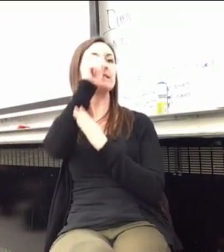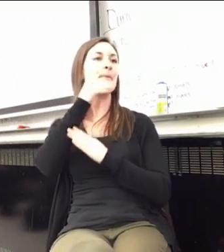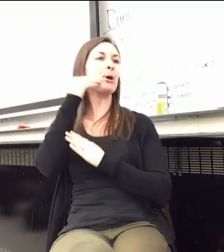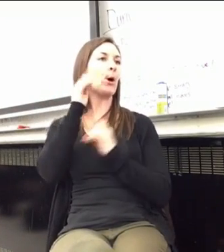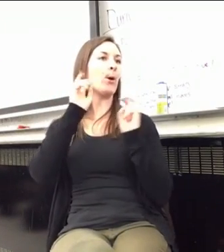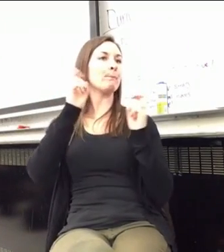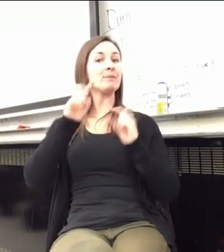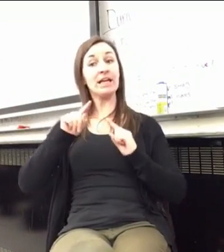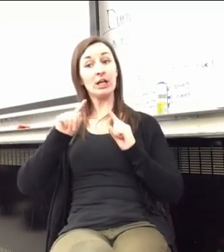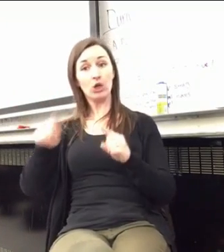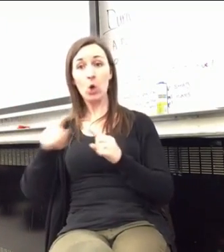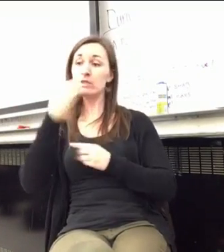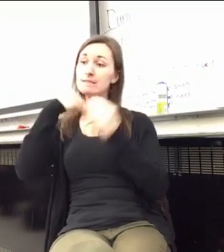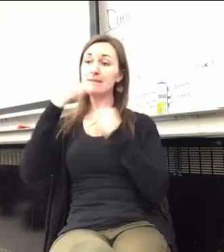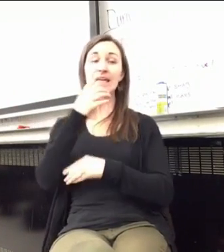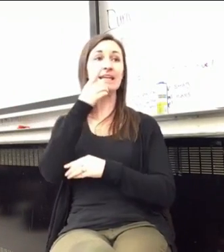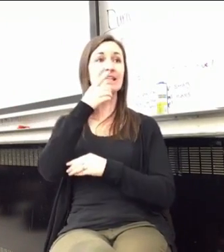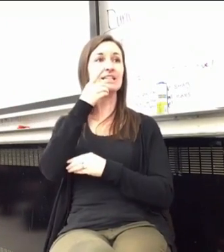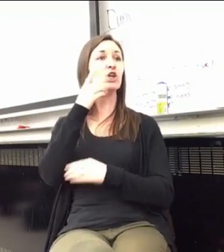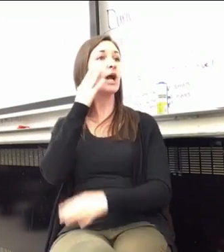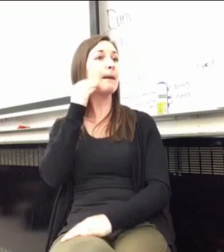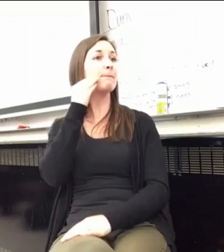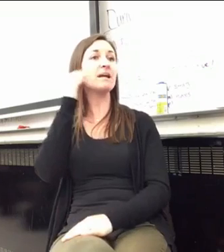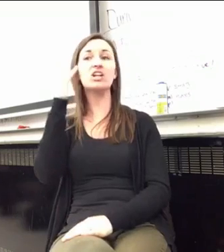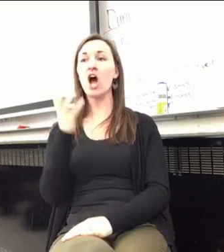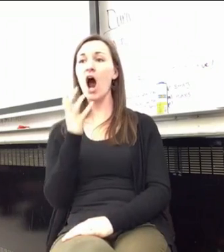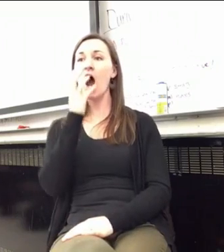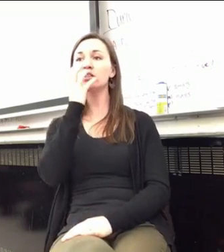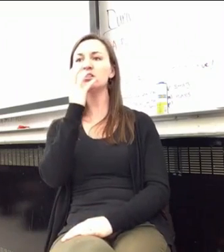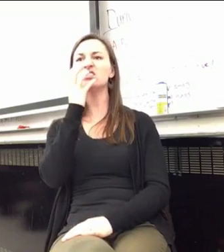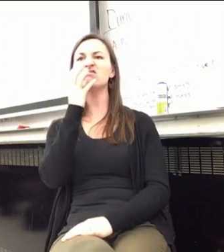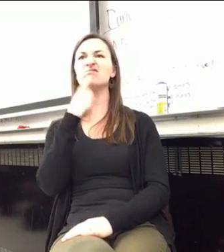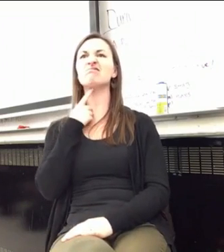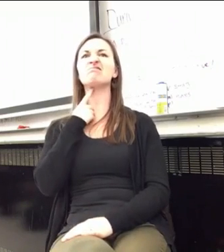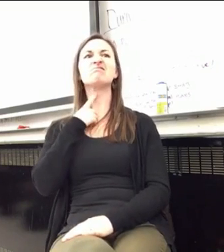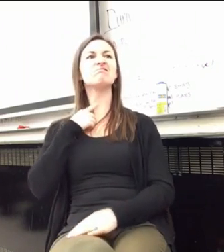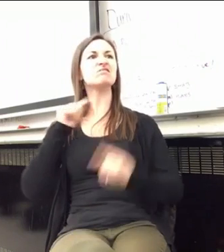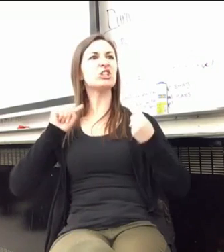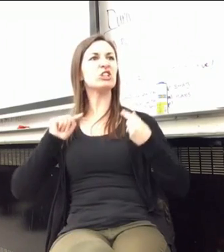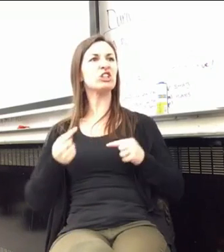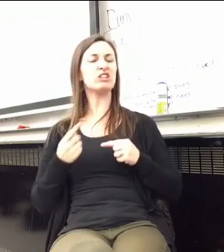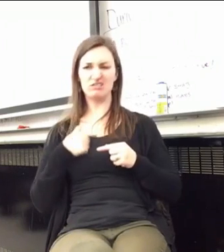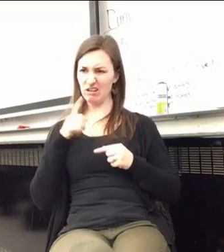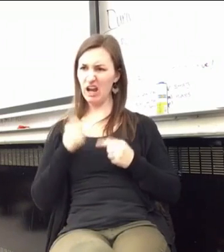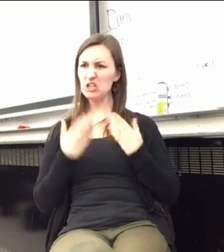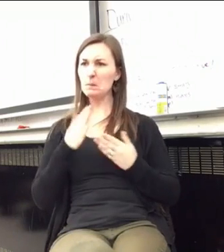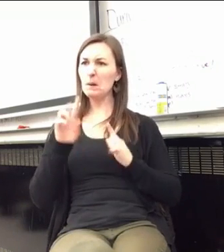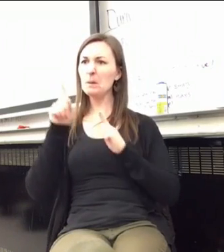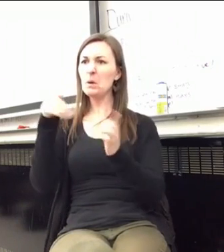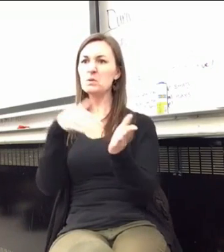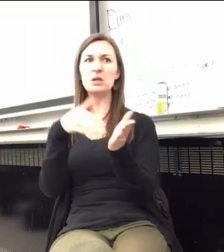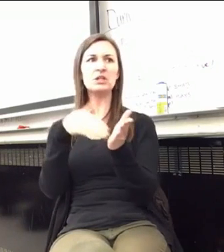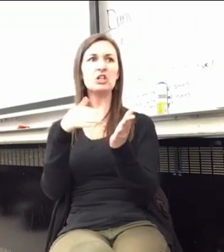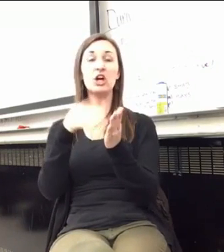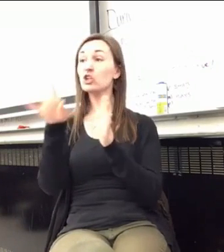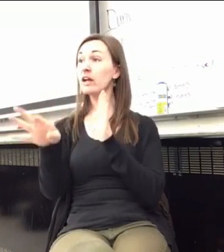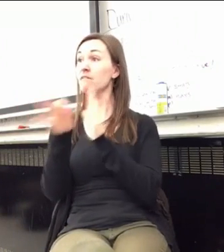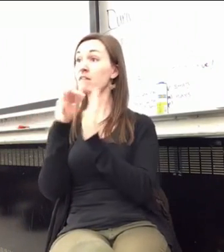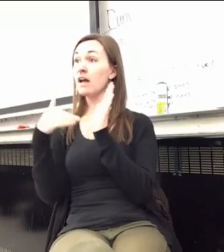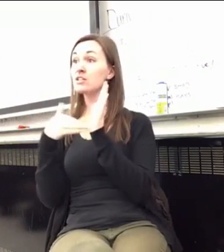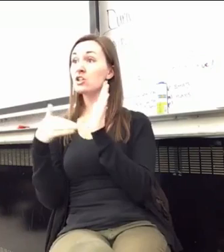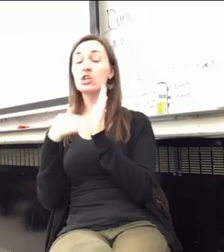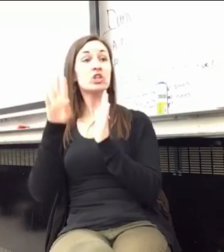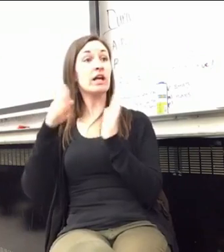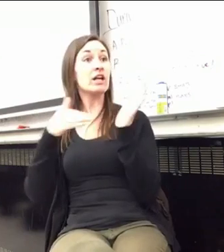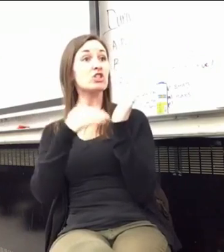goes to be able to eat dinner. He takes a peach and he bites into it, and his throat hurts. He's like, I should probably go to the doctor. He goes to find his doctor. His doctor